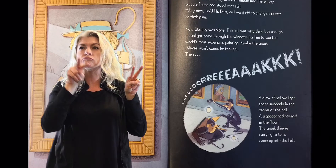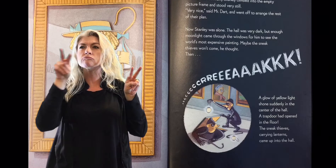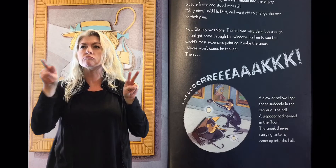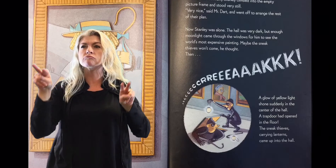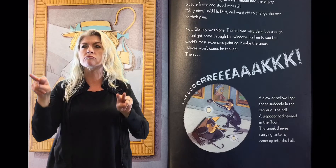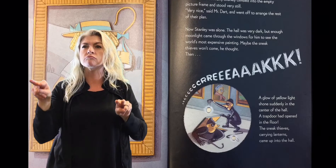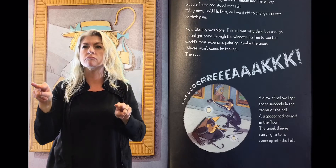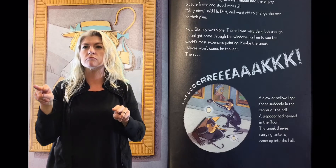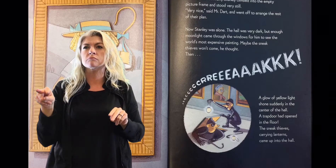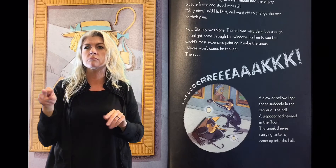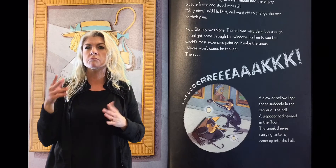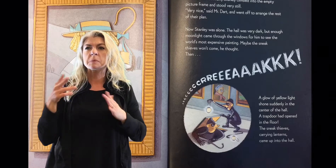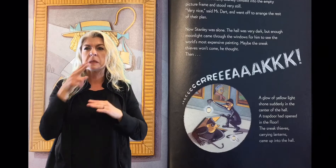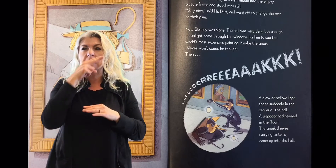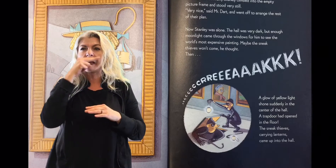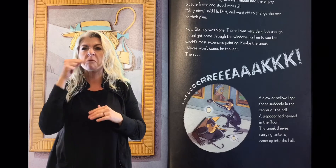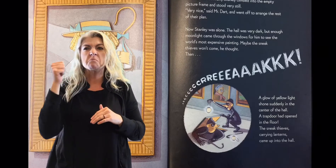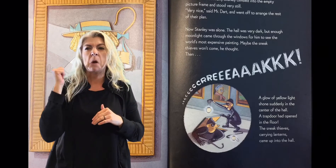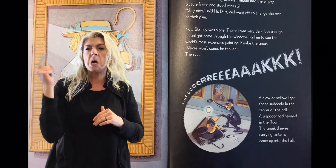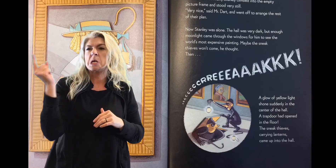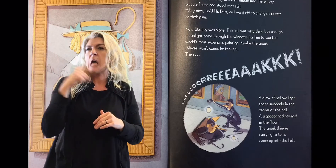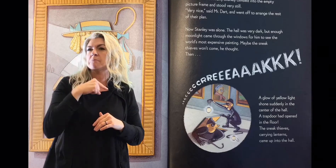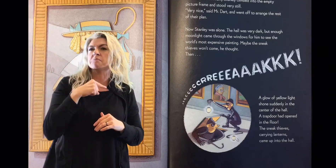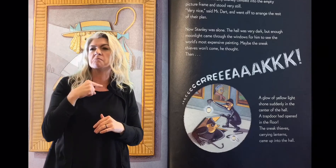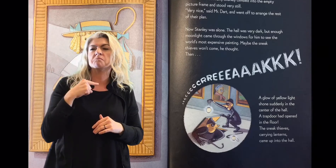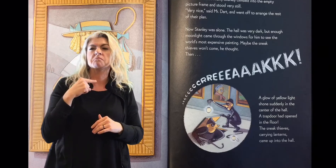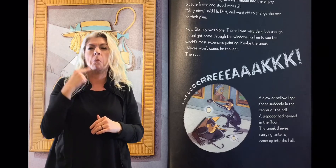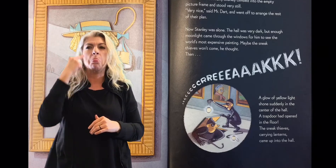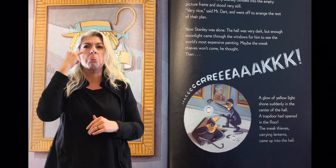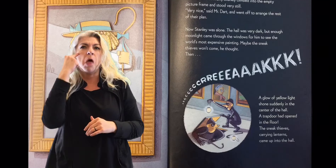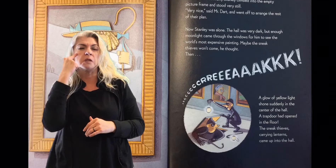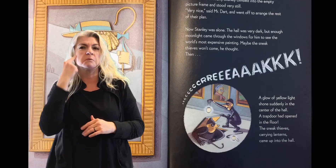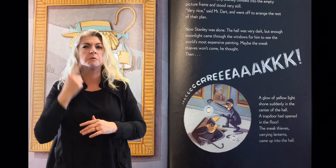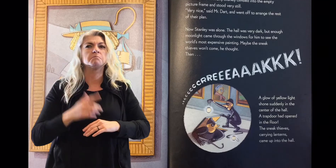"Maybe the sneak thieves won't come," he thought.